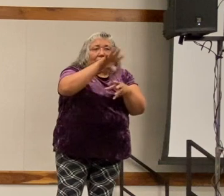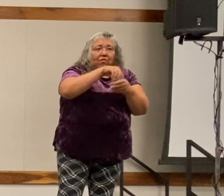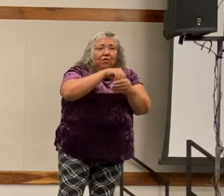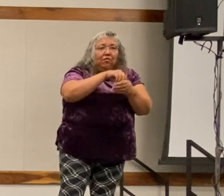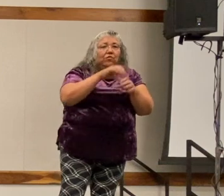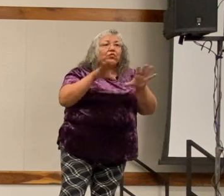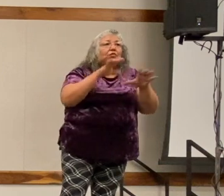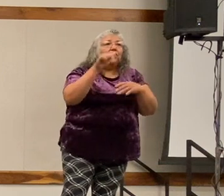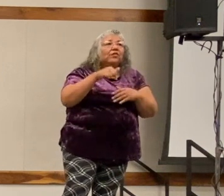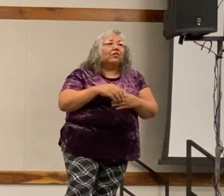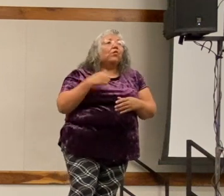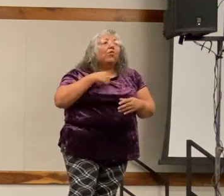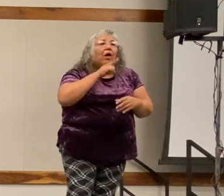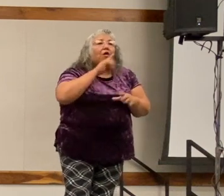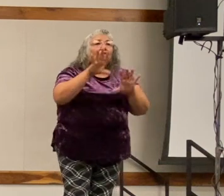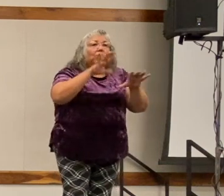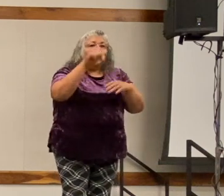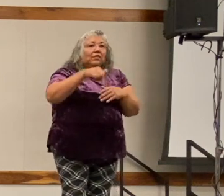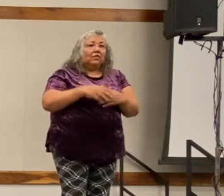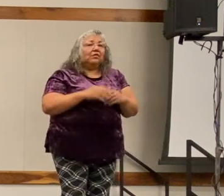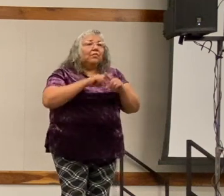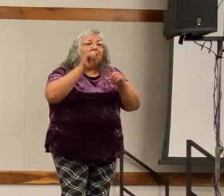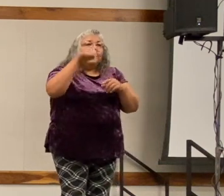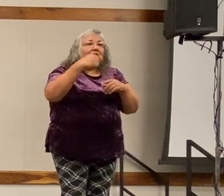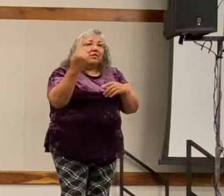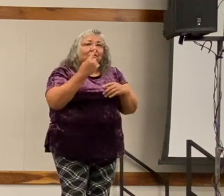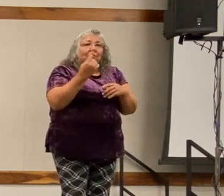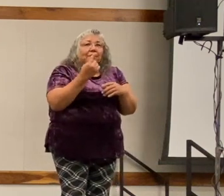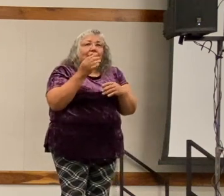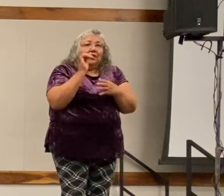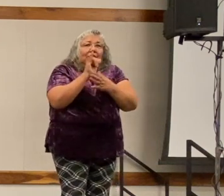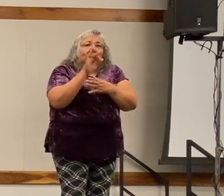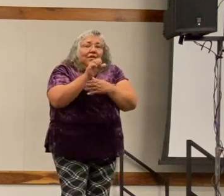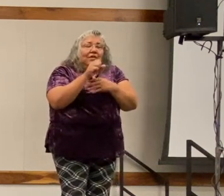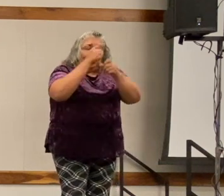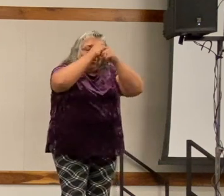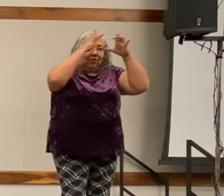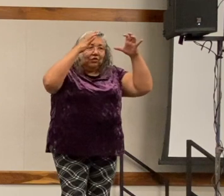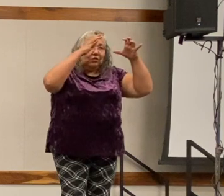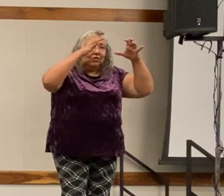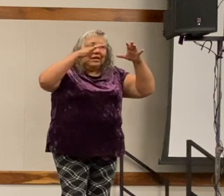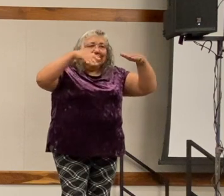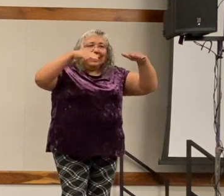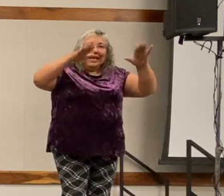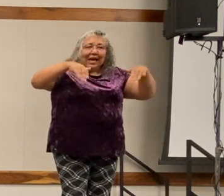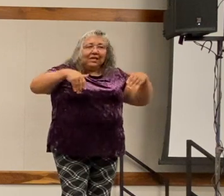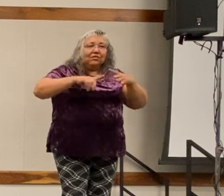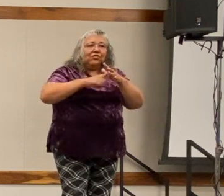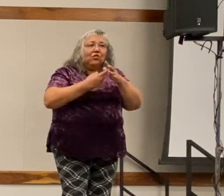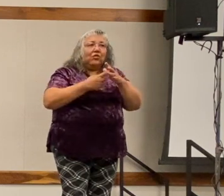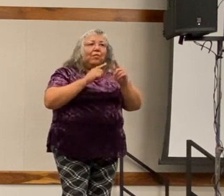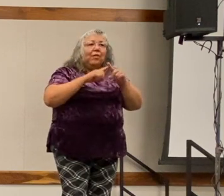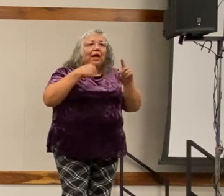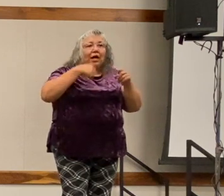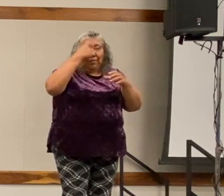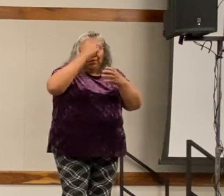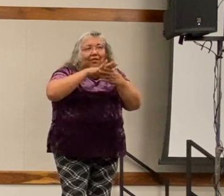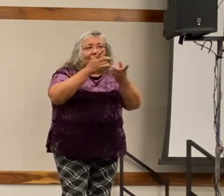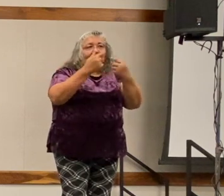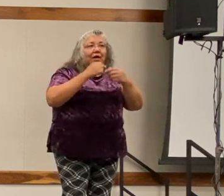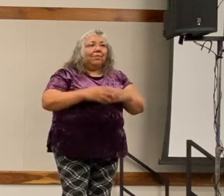We were doing it. We are doing it. But this is something that is the vision hasn't started yet, but I believe it's